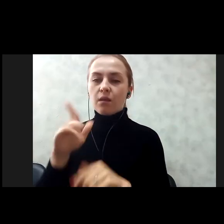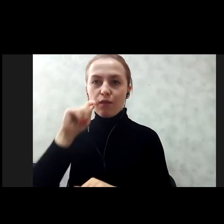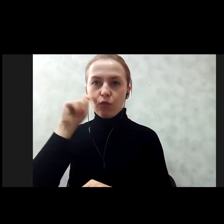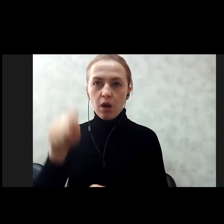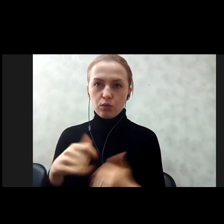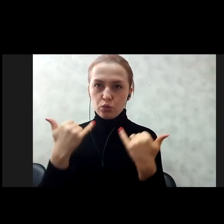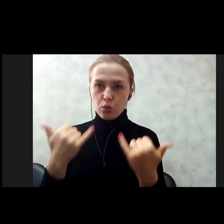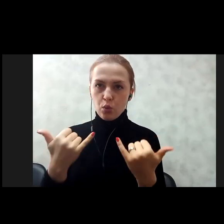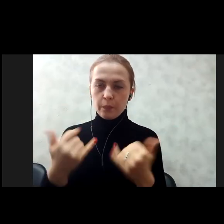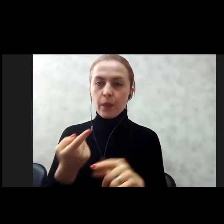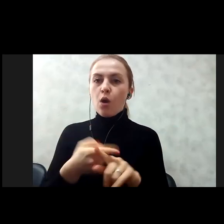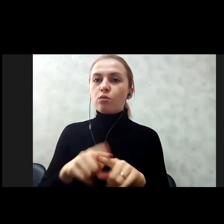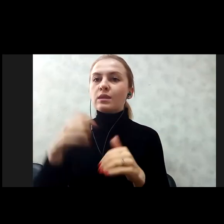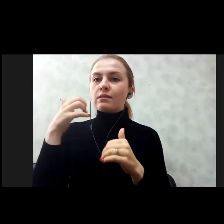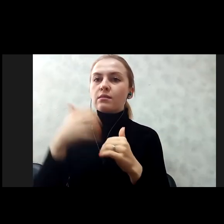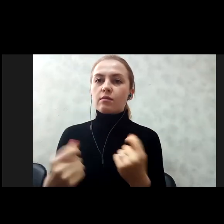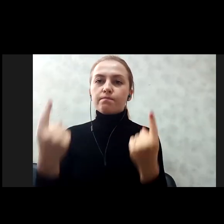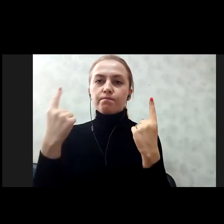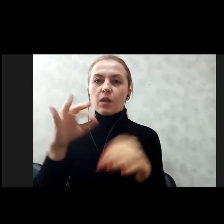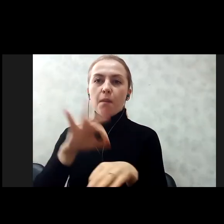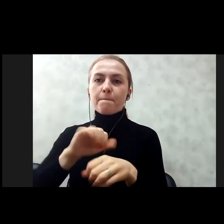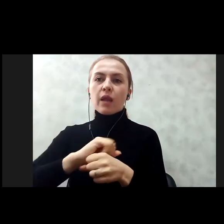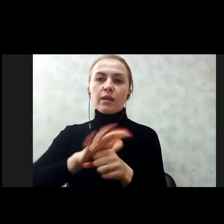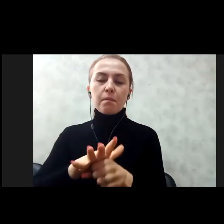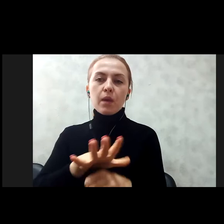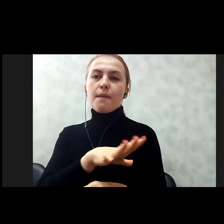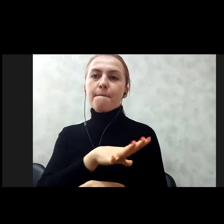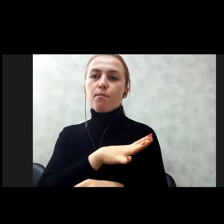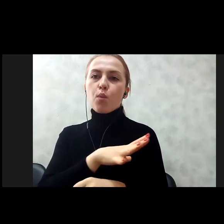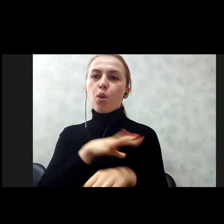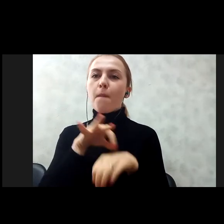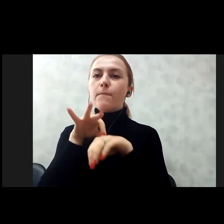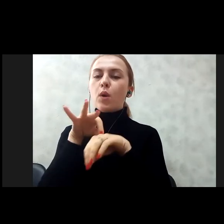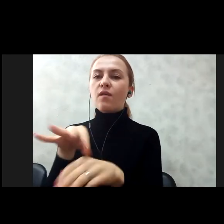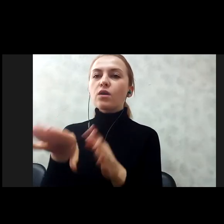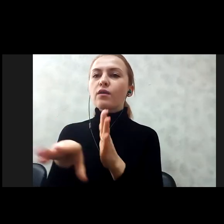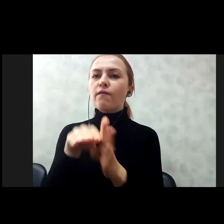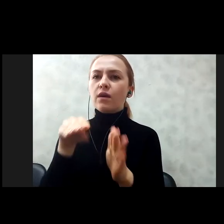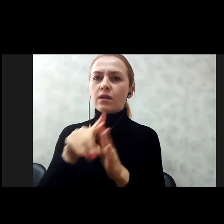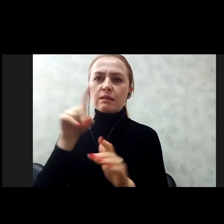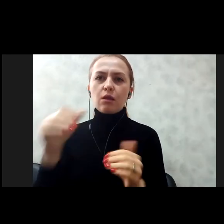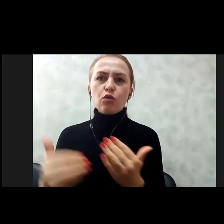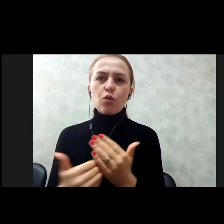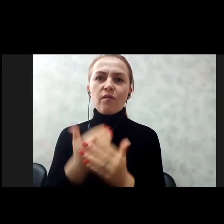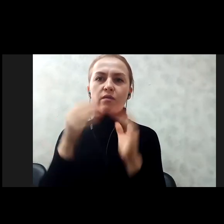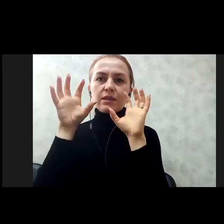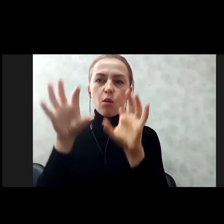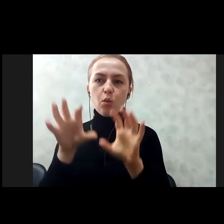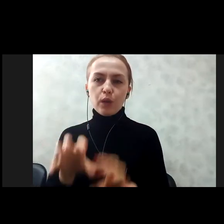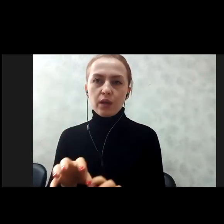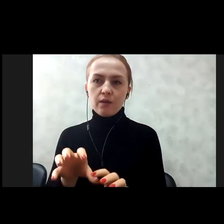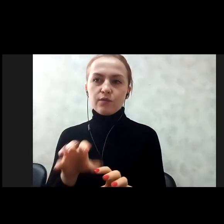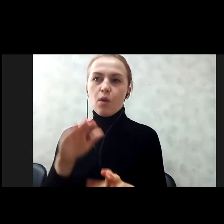nation implemented completely new legal framework, a new election system, a new ballots for voters